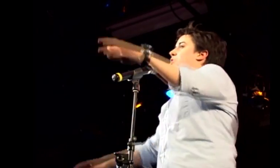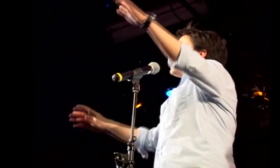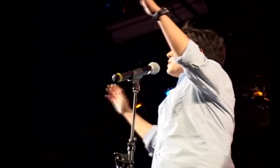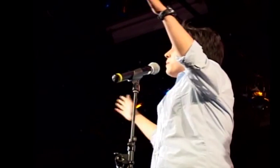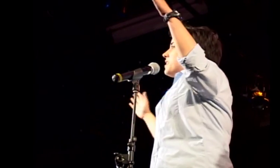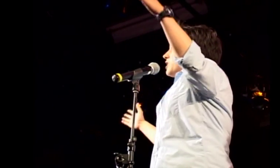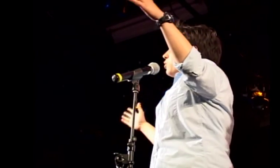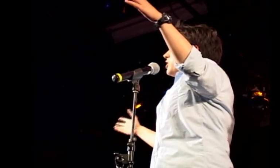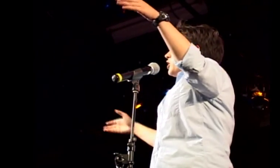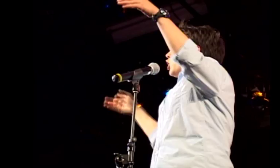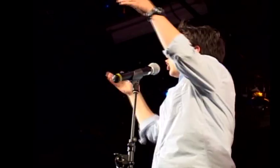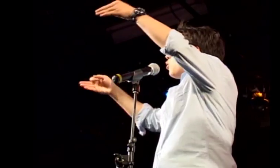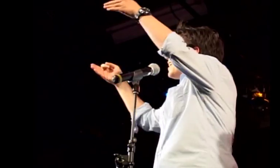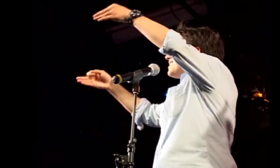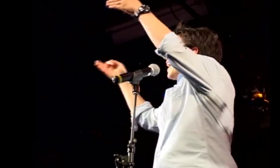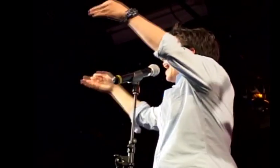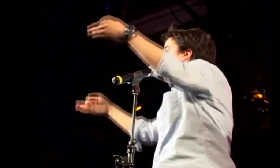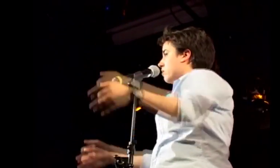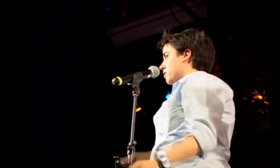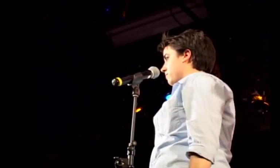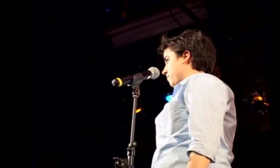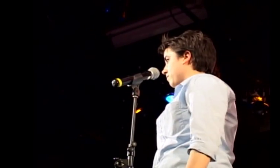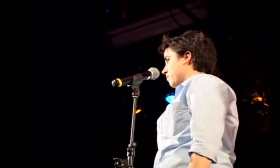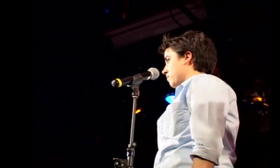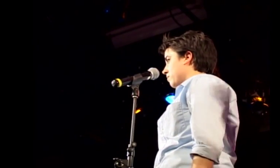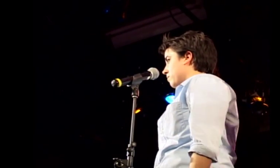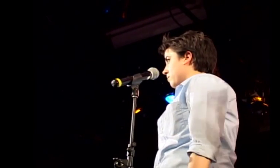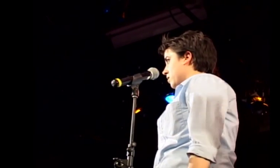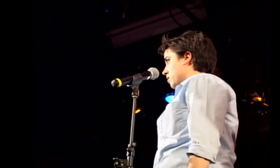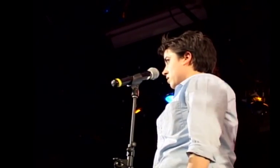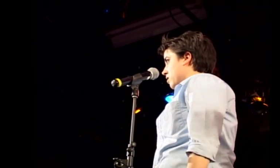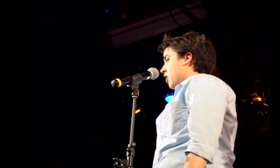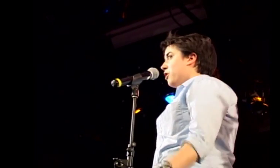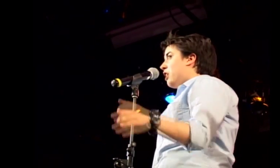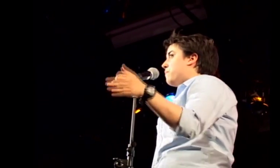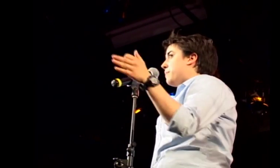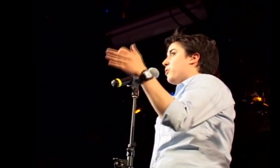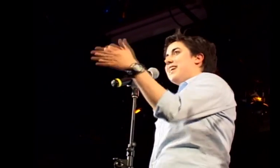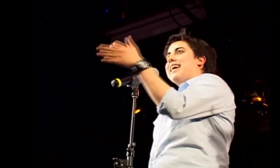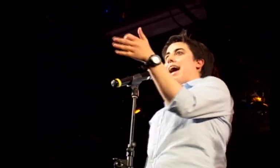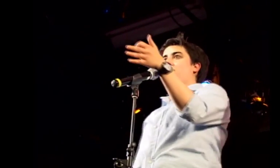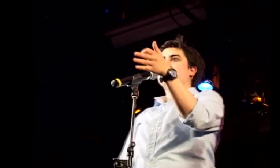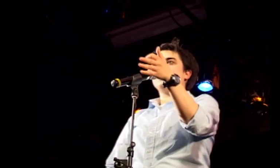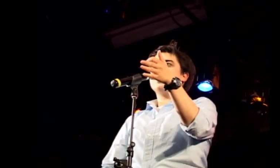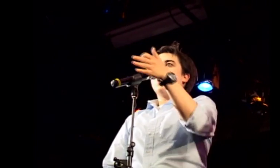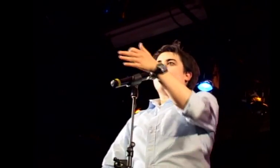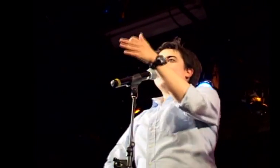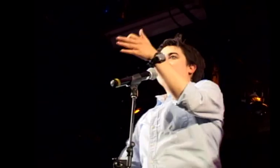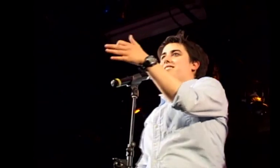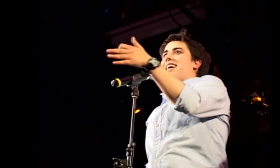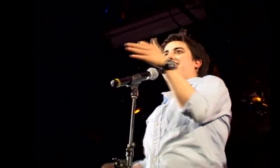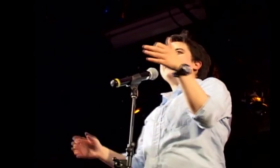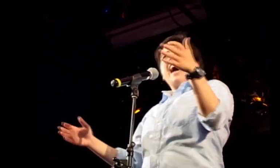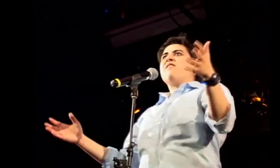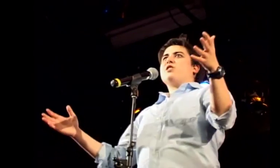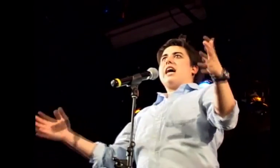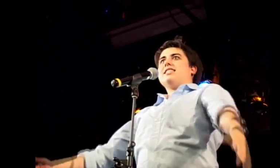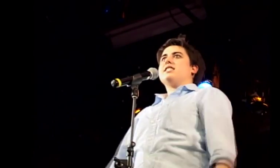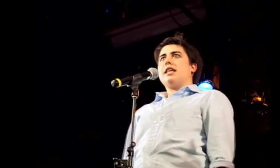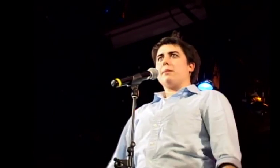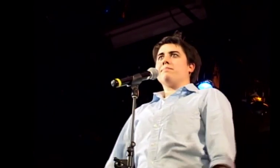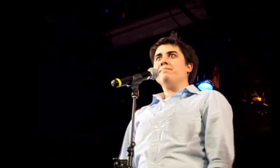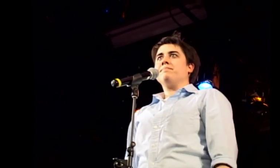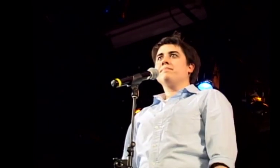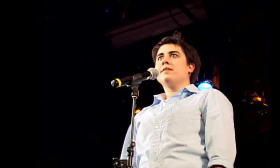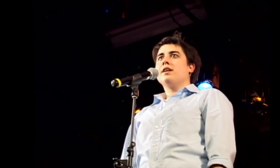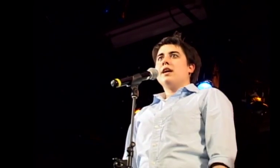anywhere, okay? Which leads me to my next question. Who hits a house? Are there enough people hitting houses where we have to say, let's